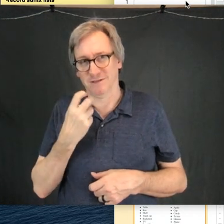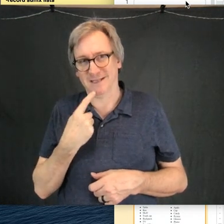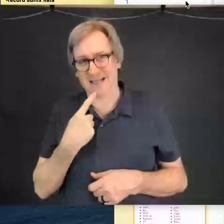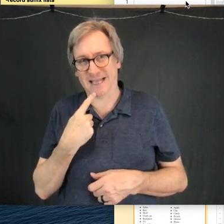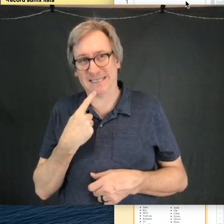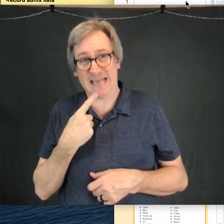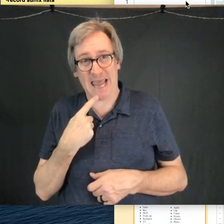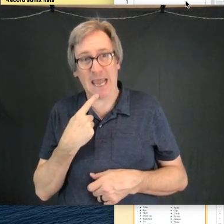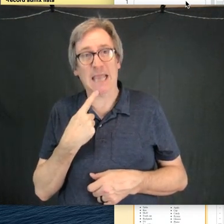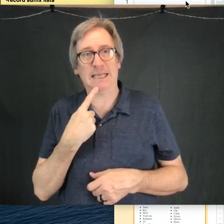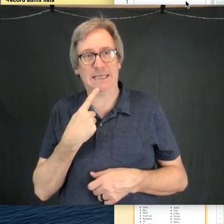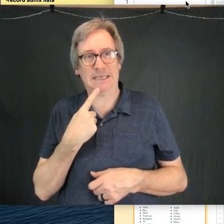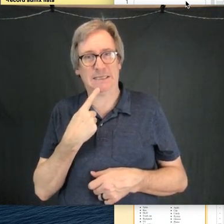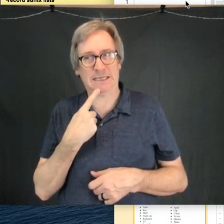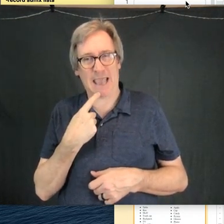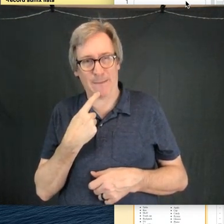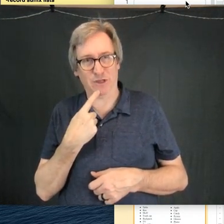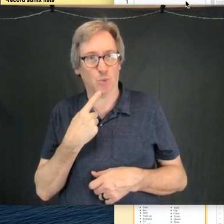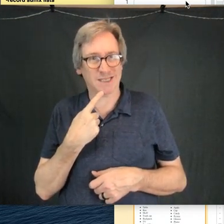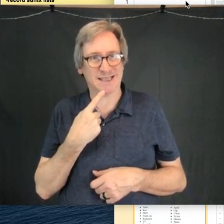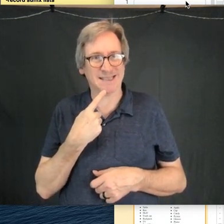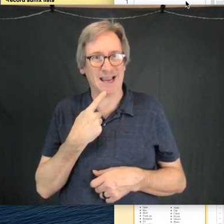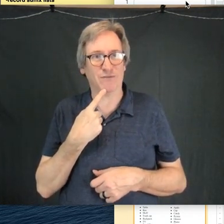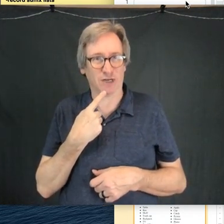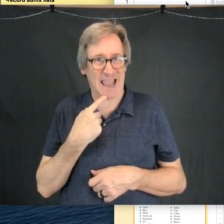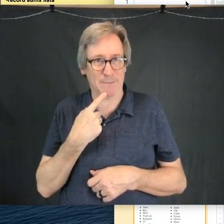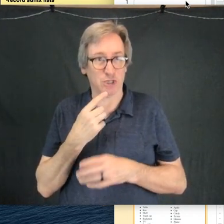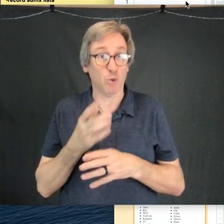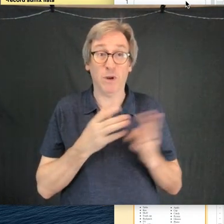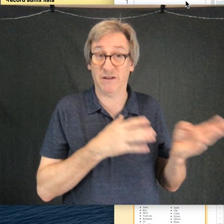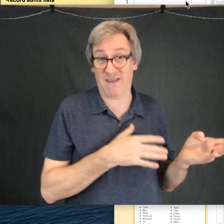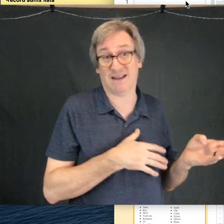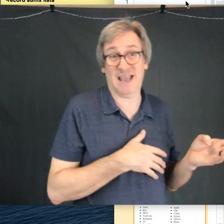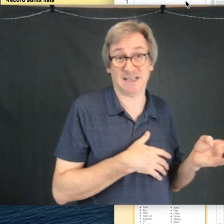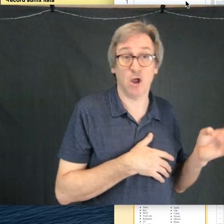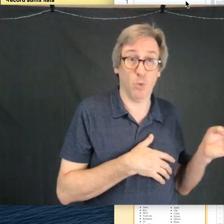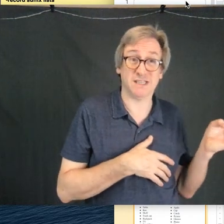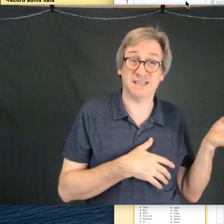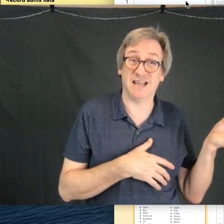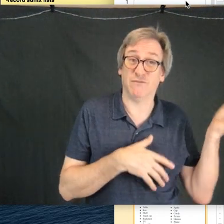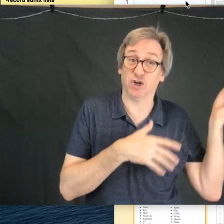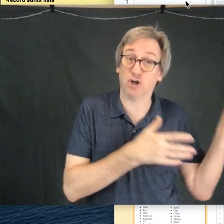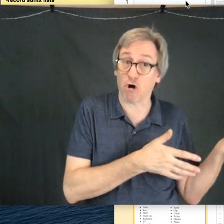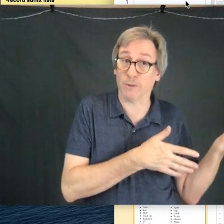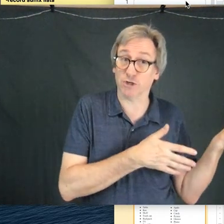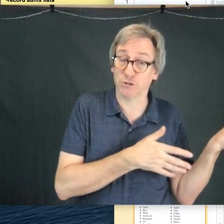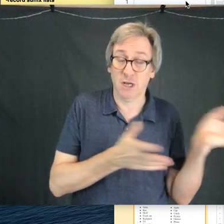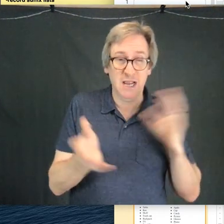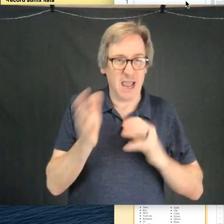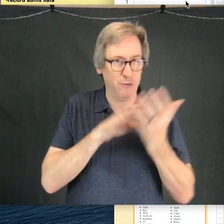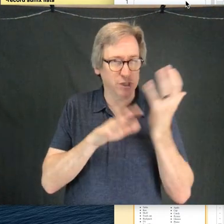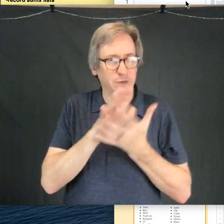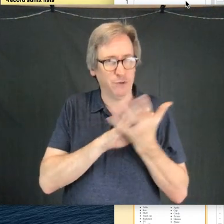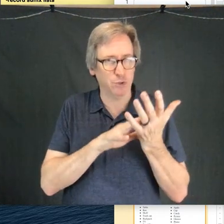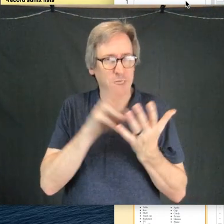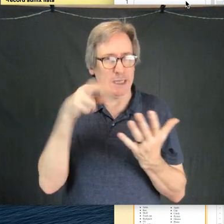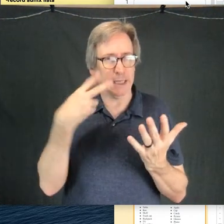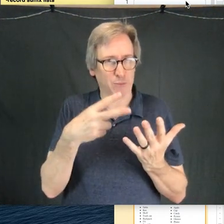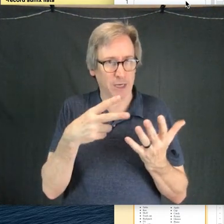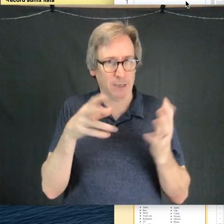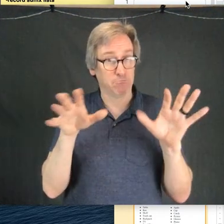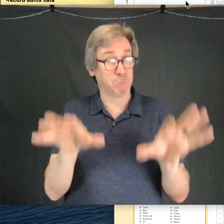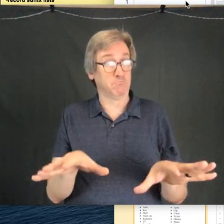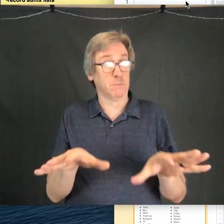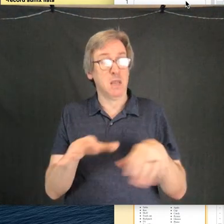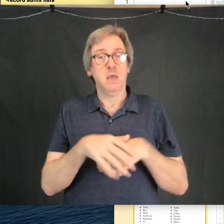cabbage, that they had said cabbage. What's the sign for cabbage? When in fact they asked, what's the sign for garbage? And there's a confusion in the